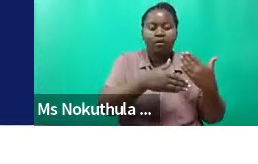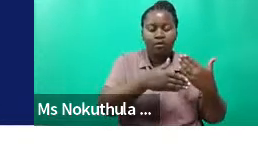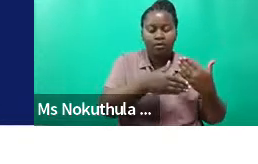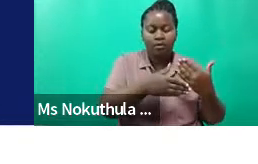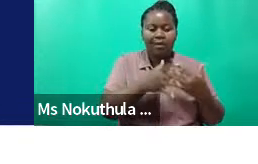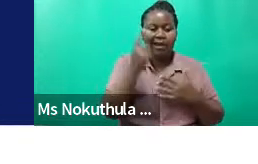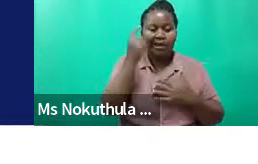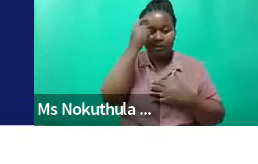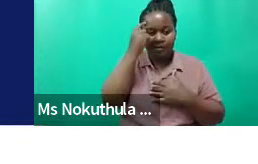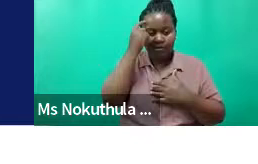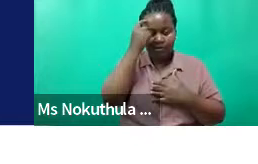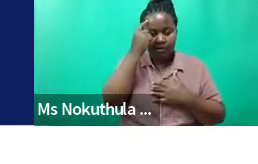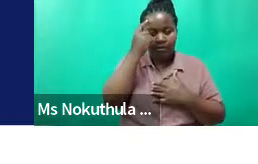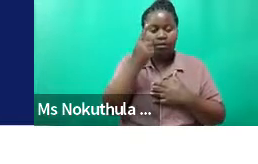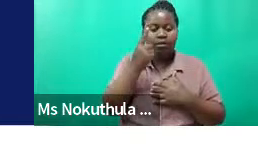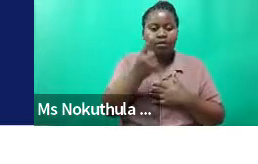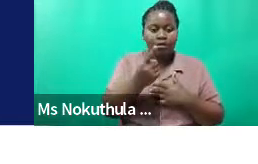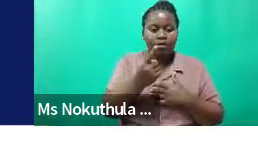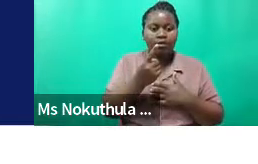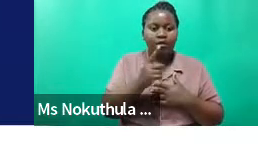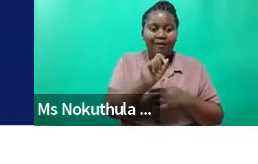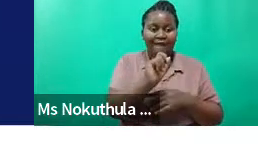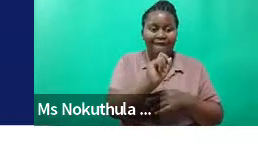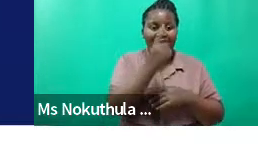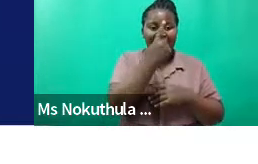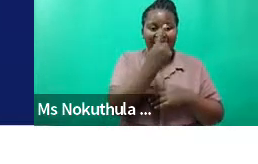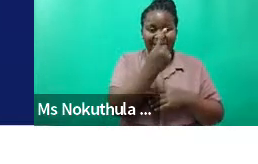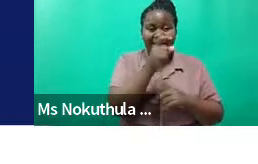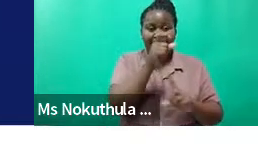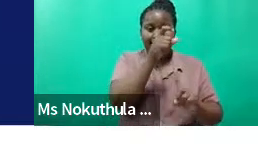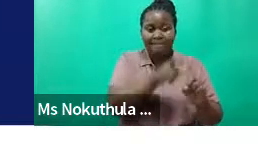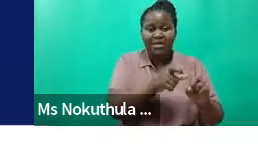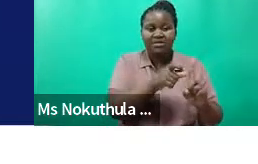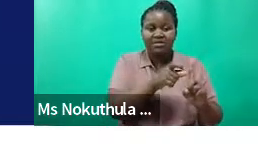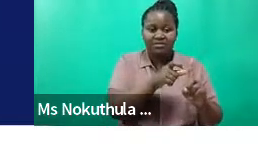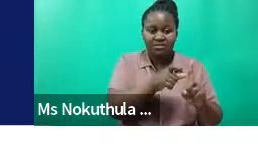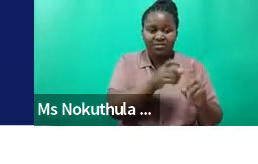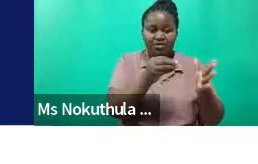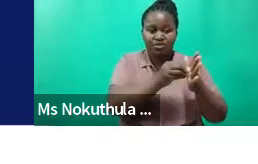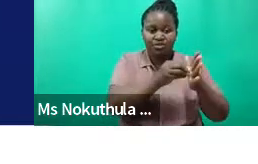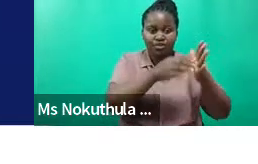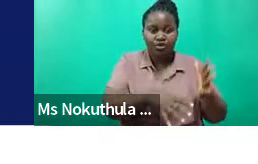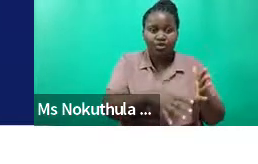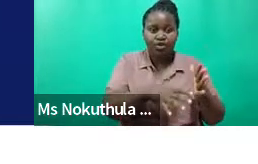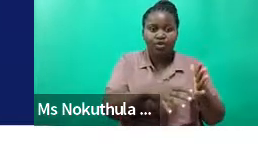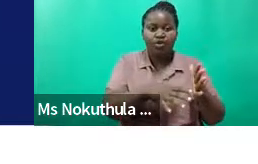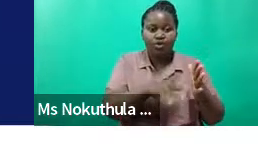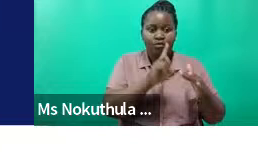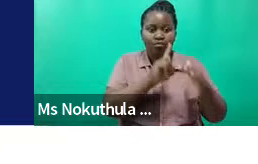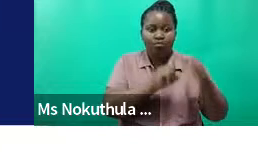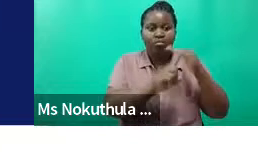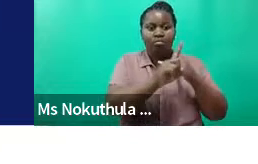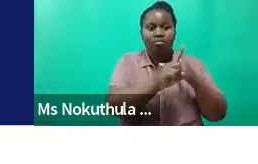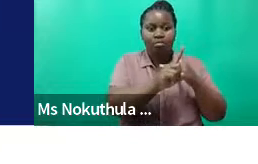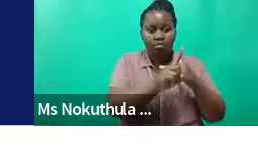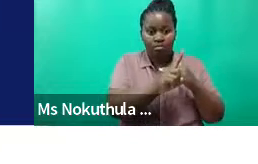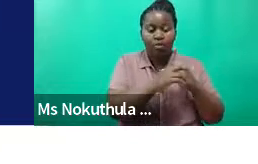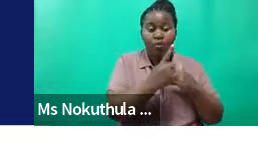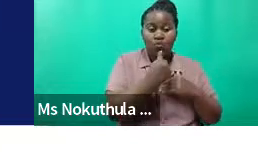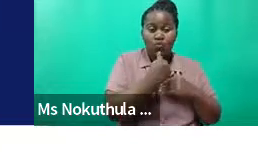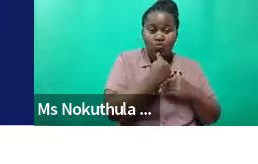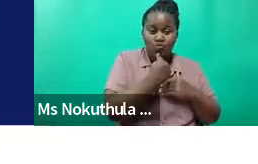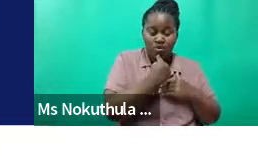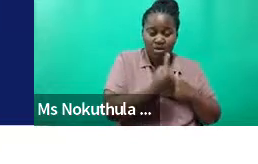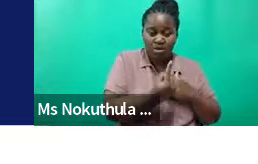in terms of being a first generation student, also spurred the student on, where she had indicated,